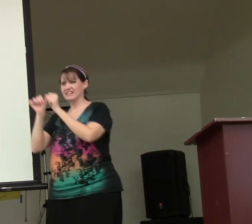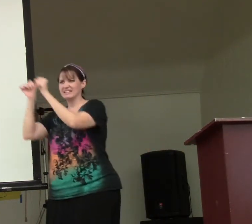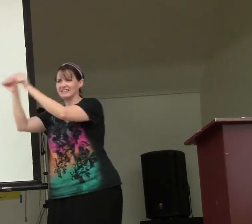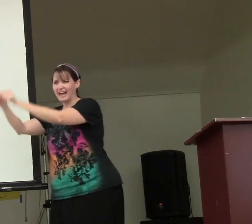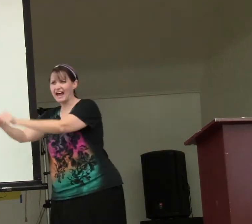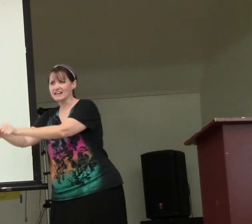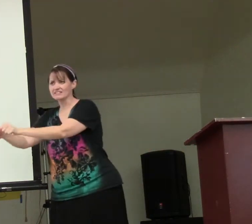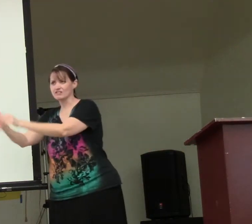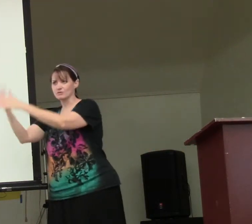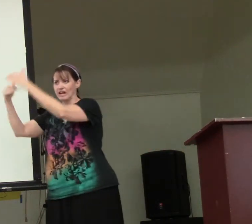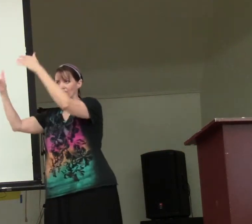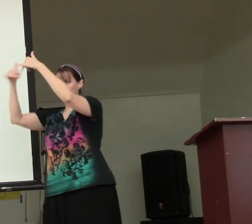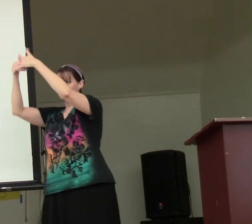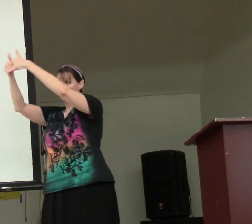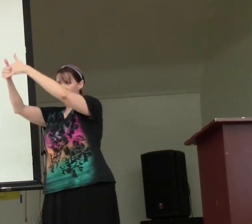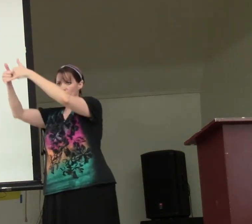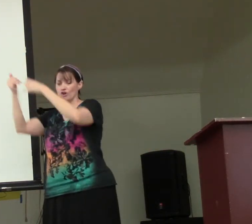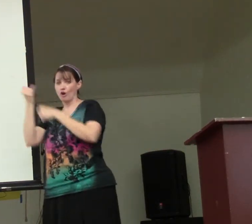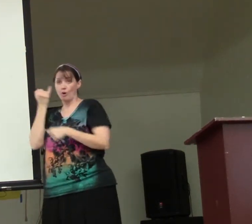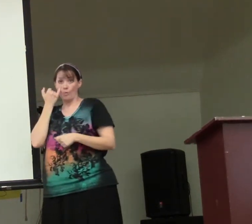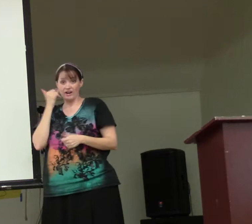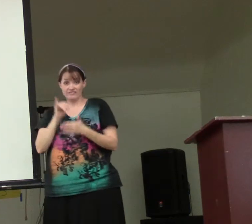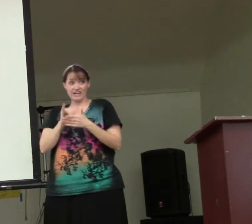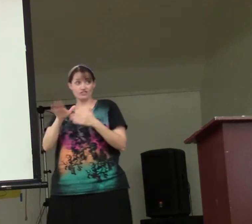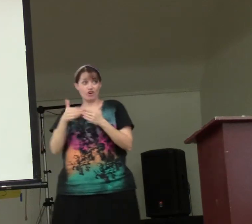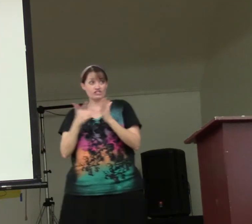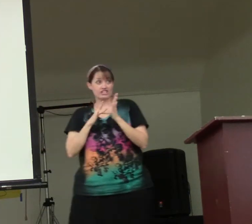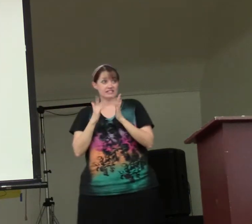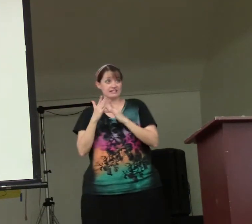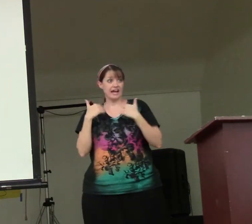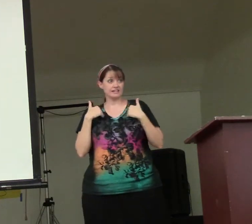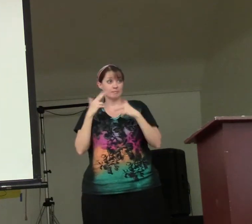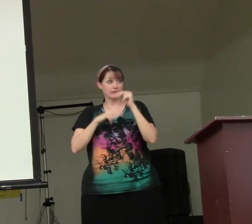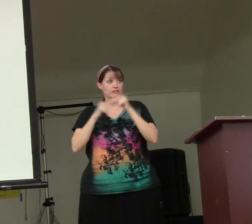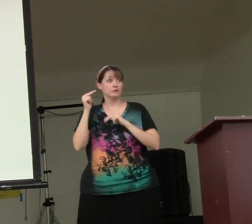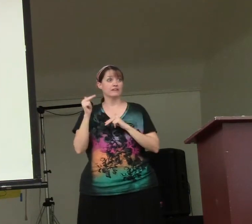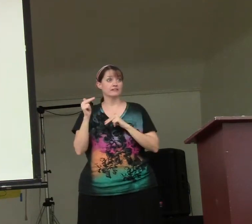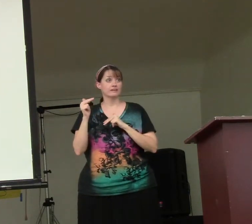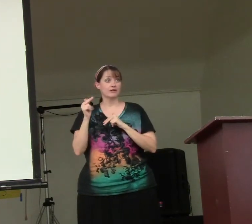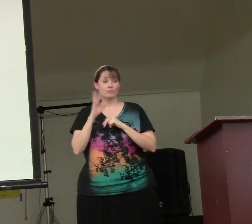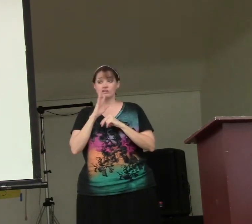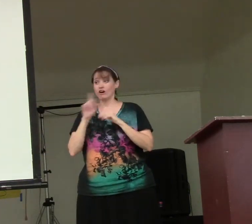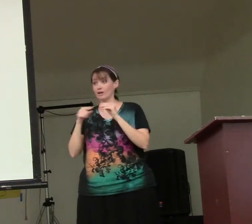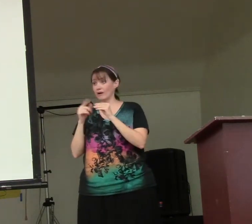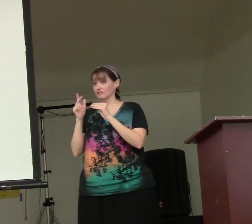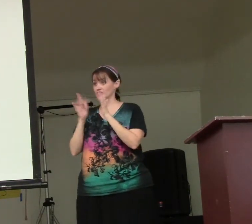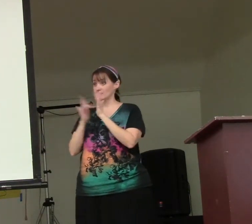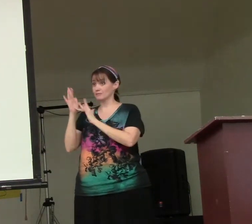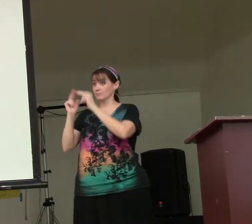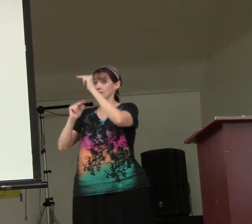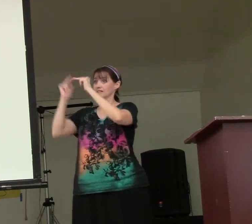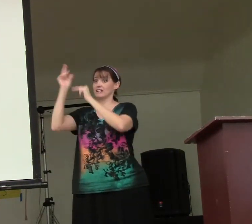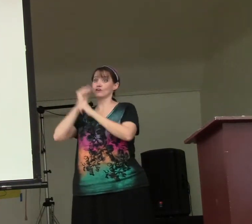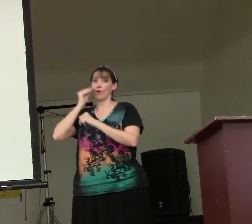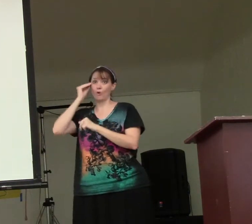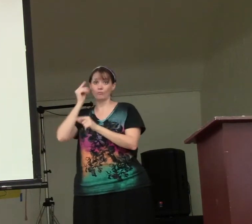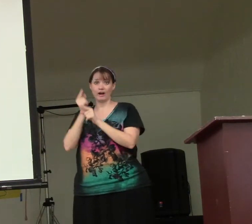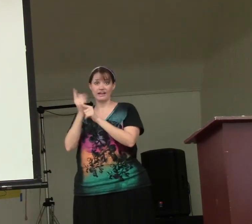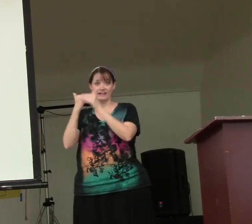that last, those heavenly treasures? What if that's all Jesus has to build with? We talk about Jesus building us a home, right, in